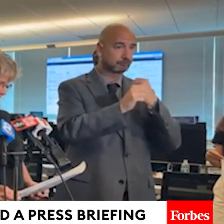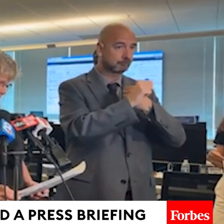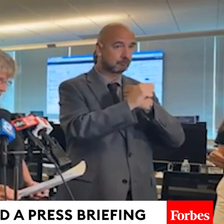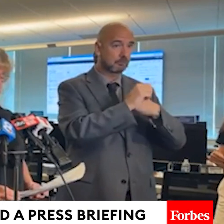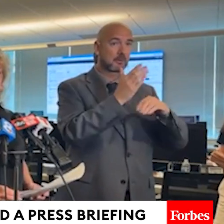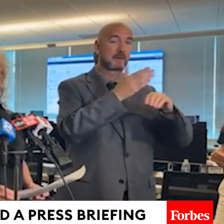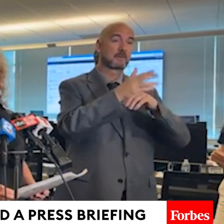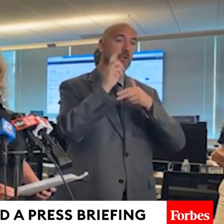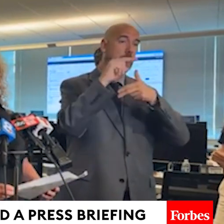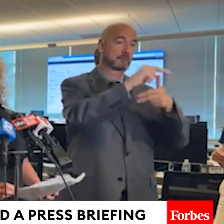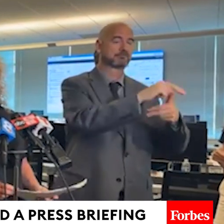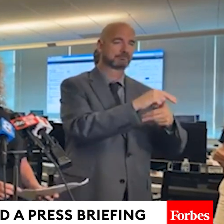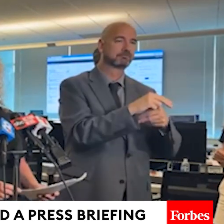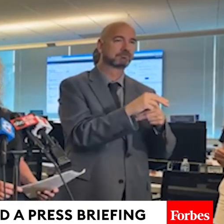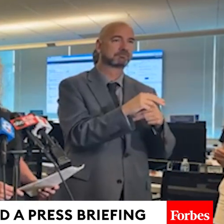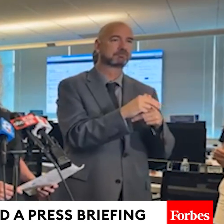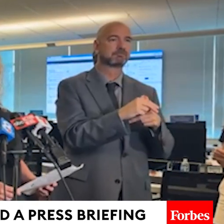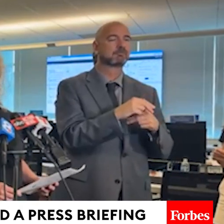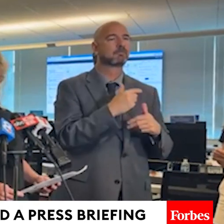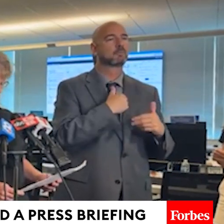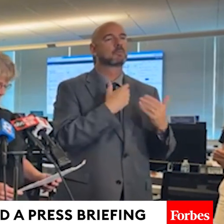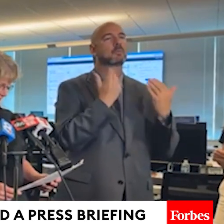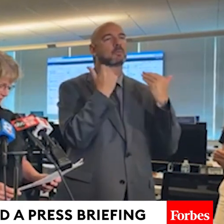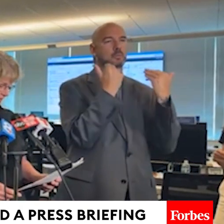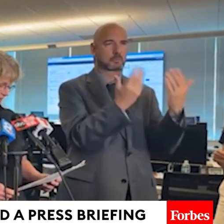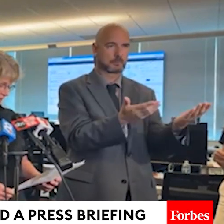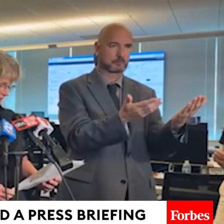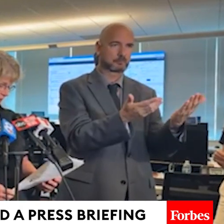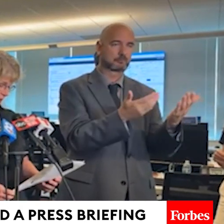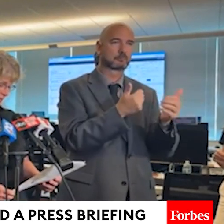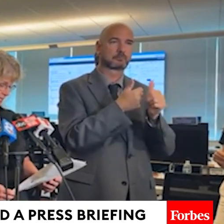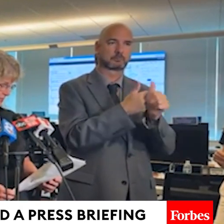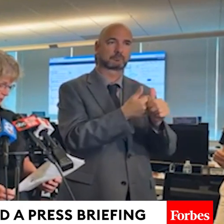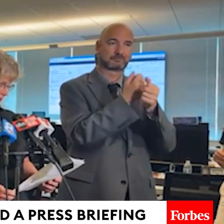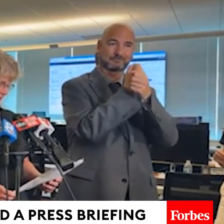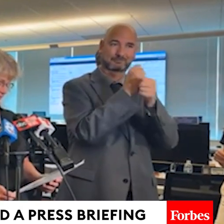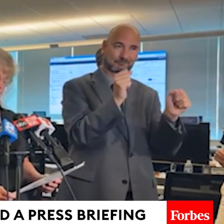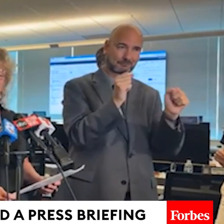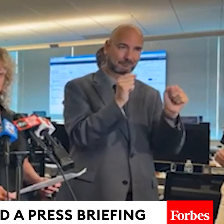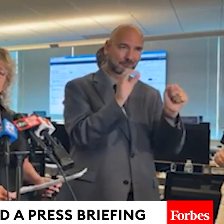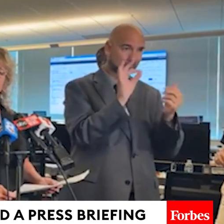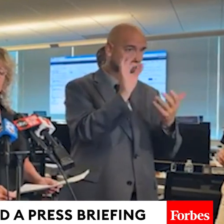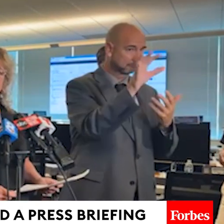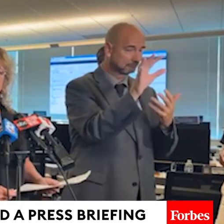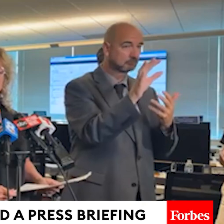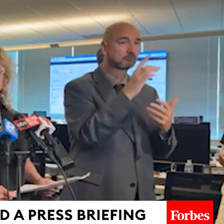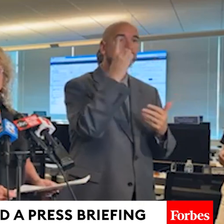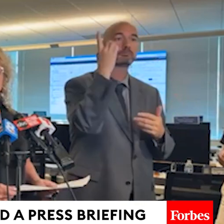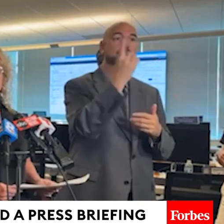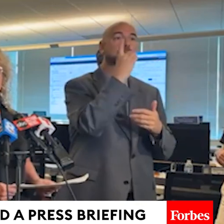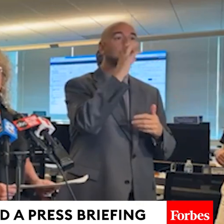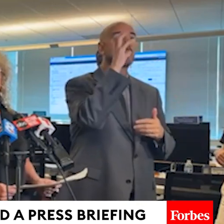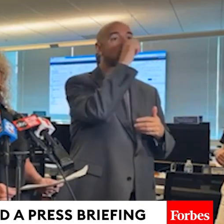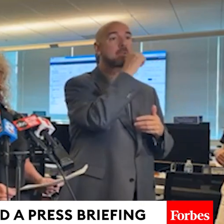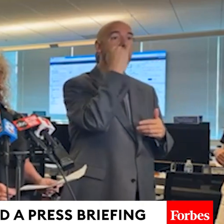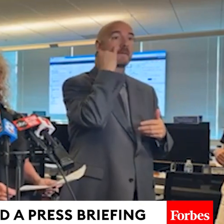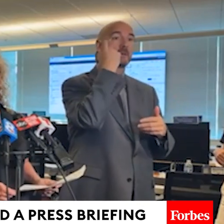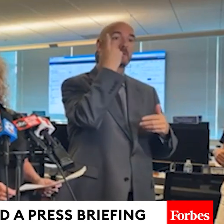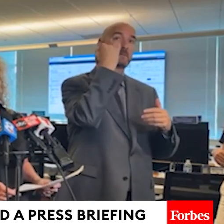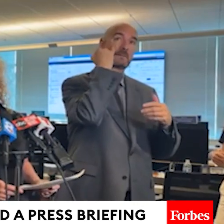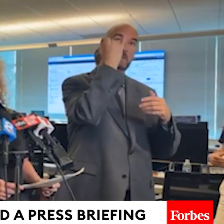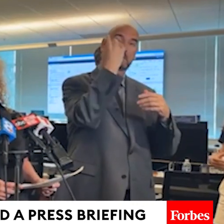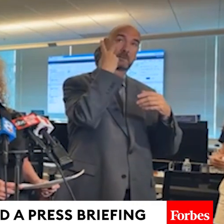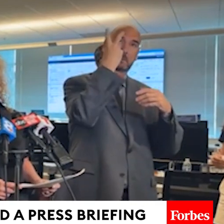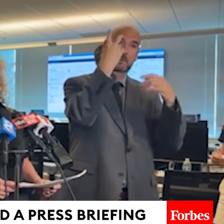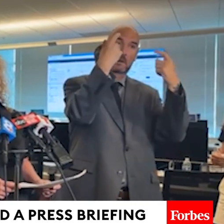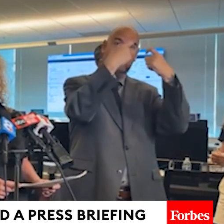recommend following some of these safety tips. Always assume that down power lines are energized. There are a